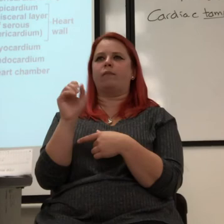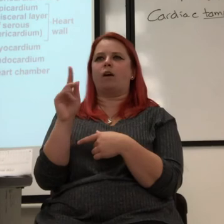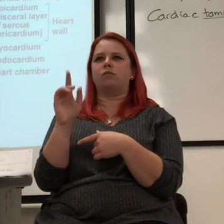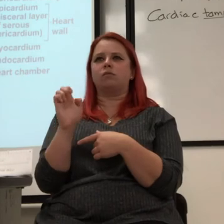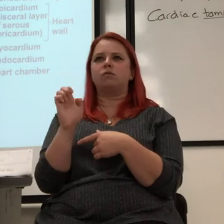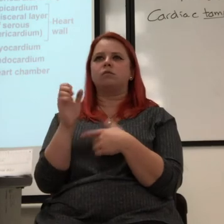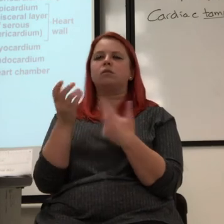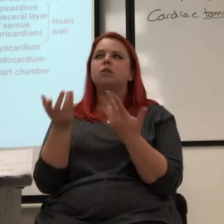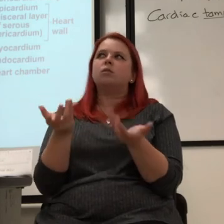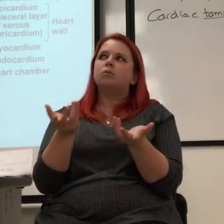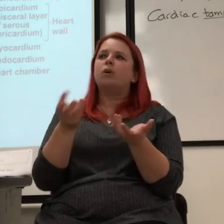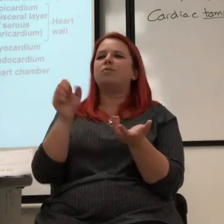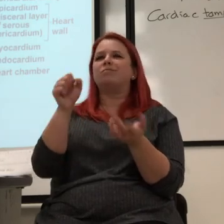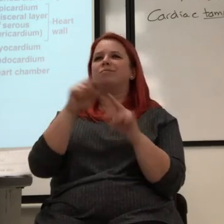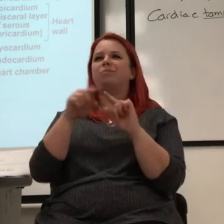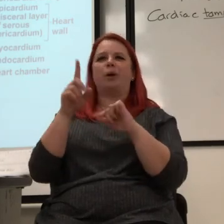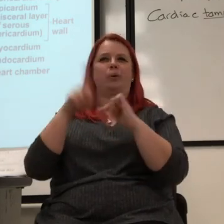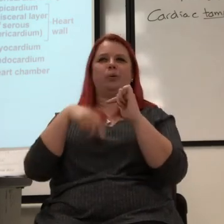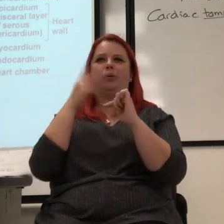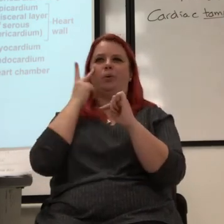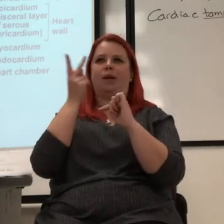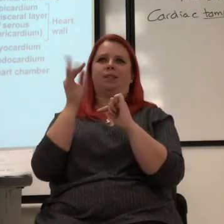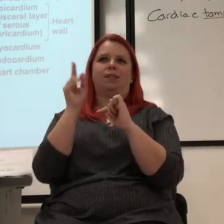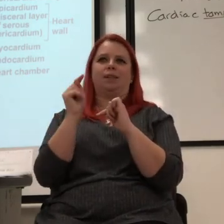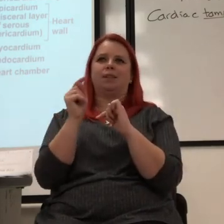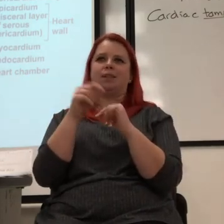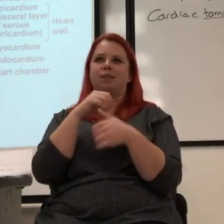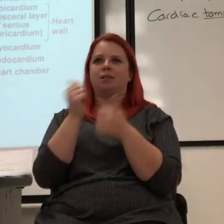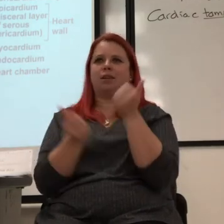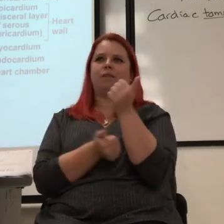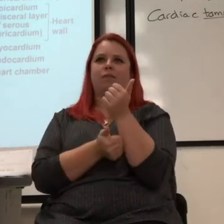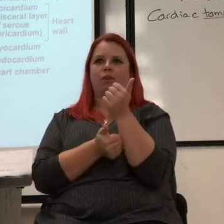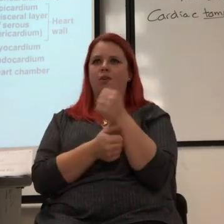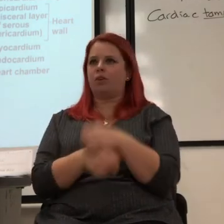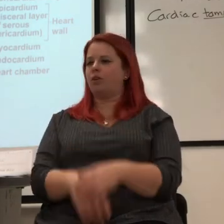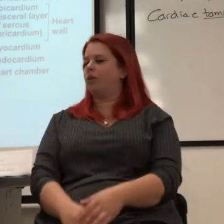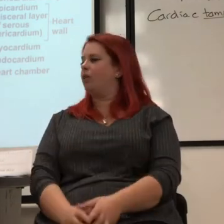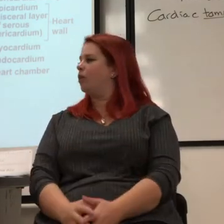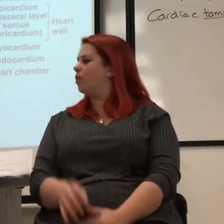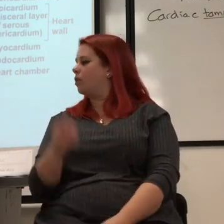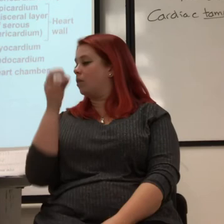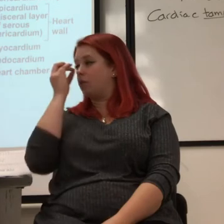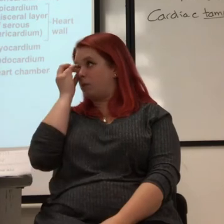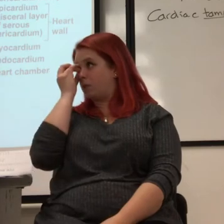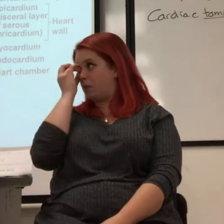it is, just you can't see it. Let me go back to the picture there.